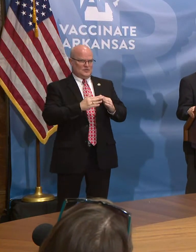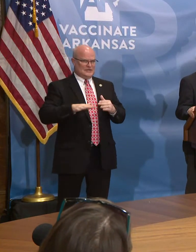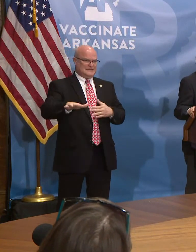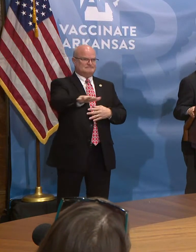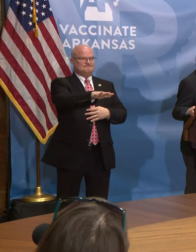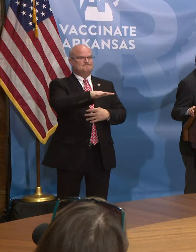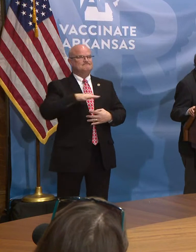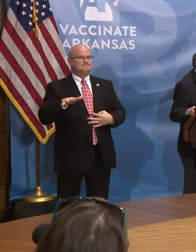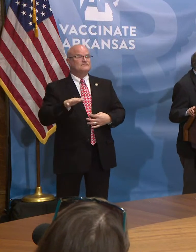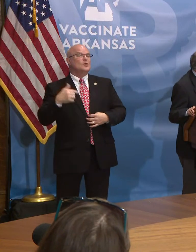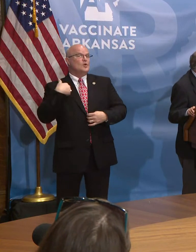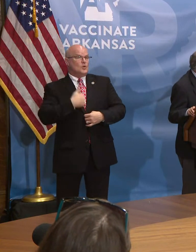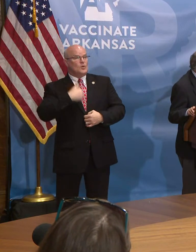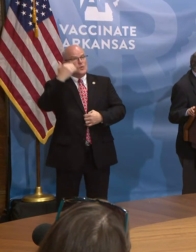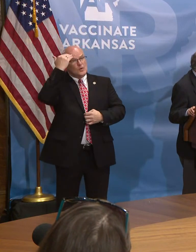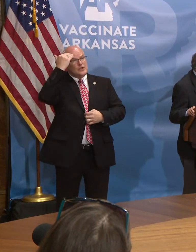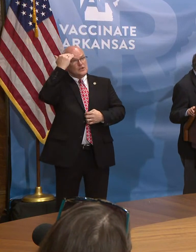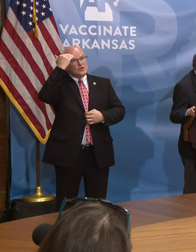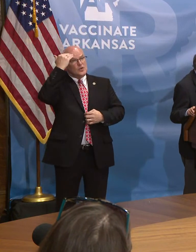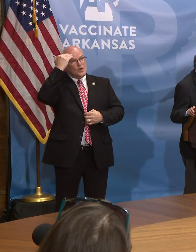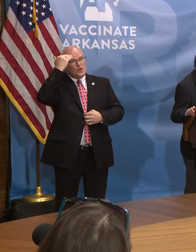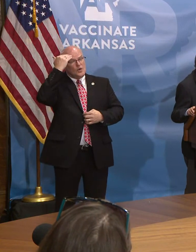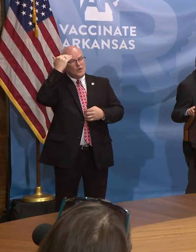So we know that the